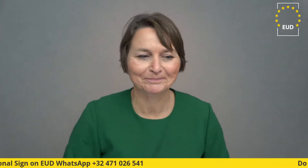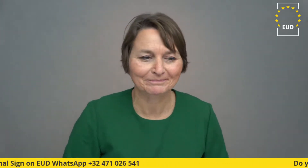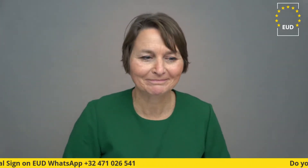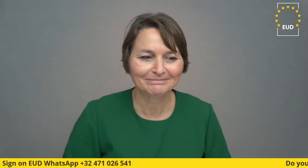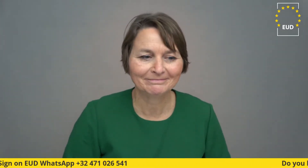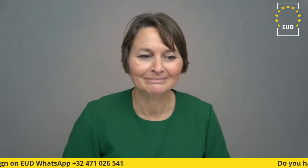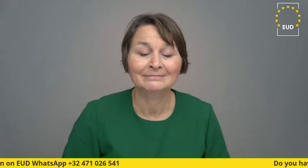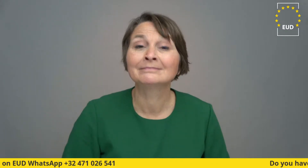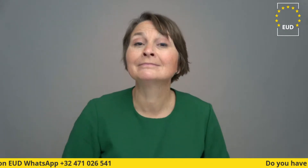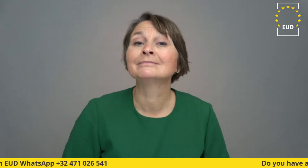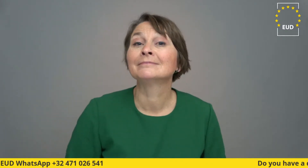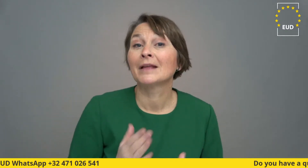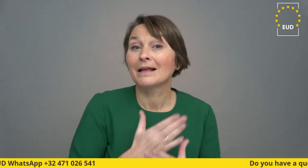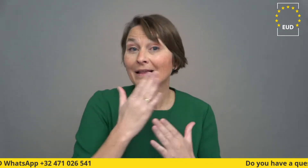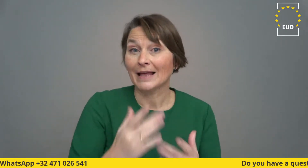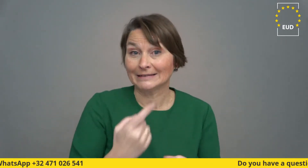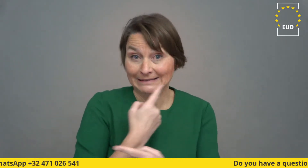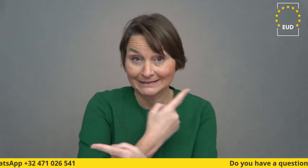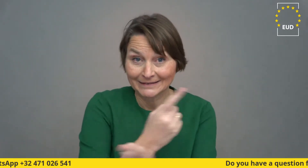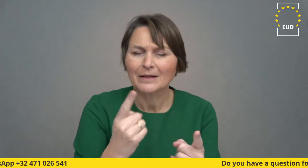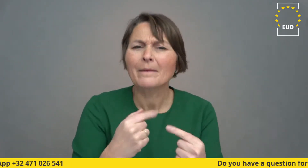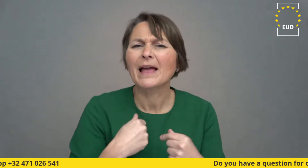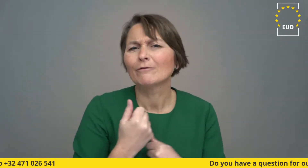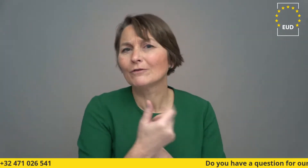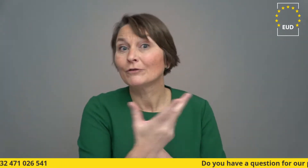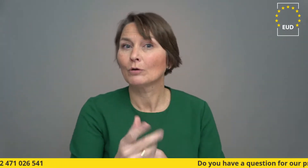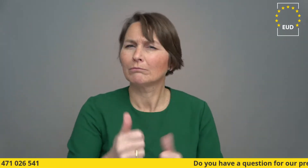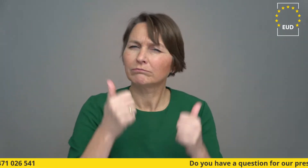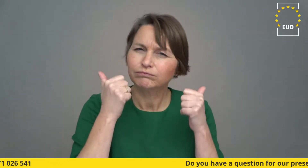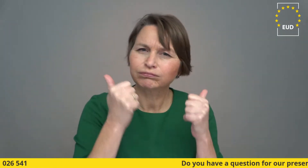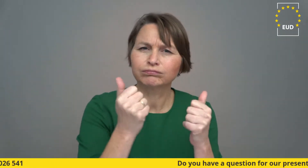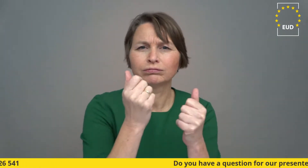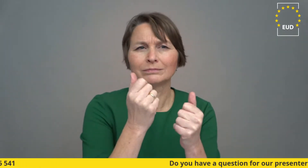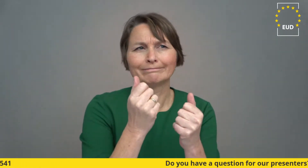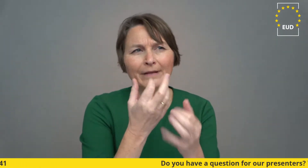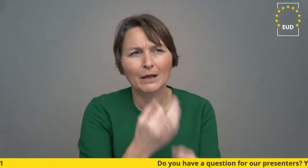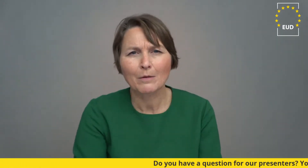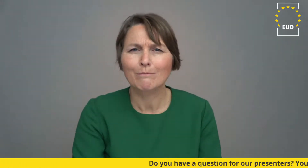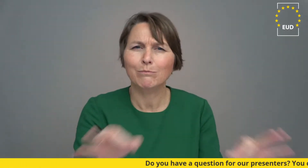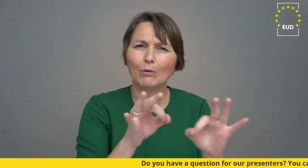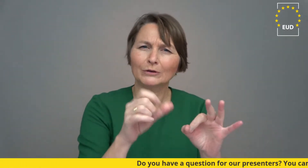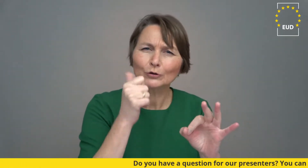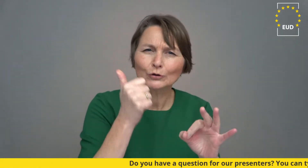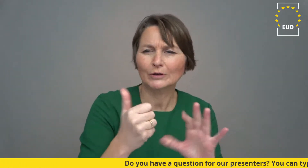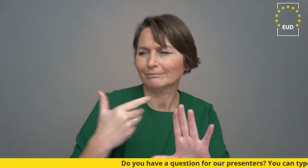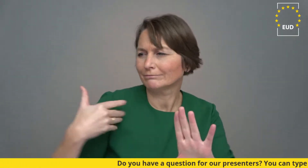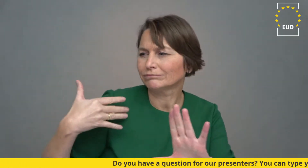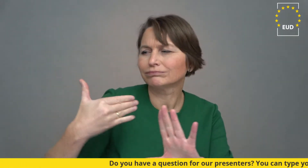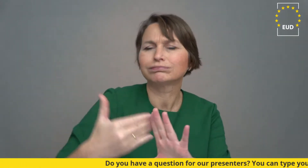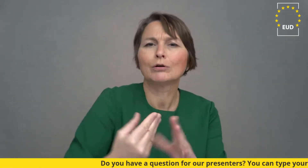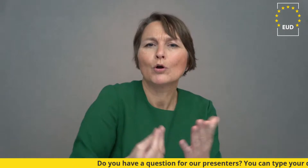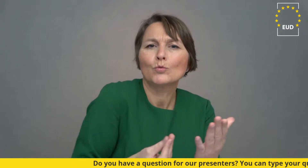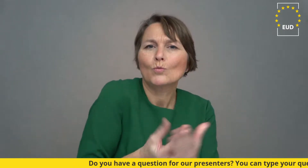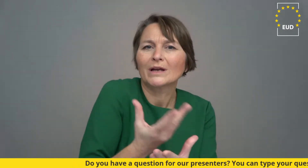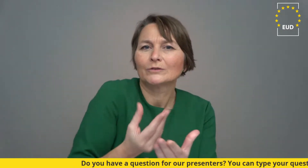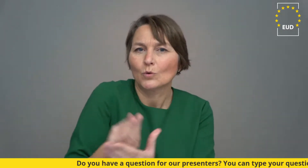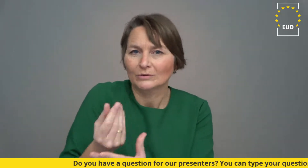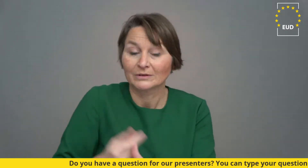researcher at heart, I believe that this should be well supported before we just go ahead and set up